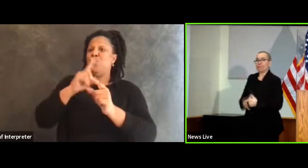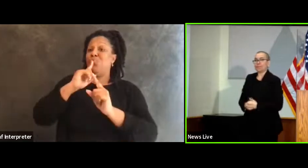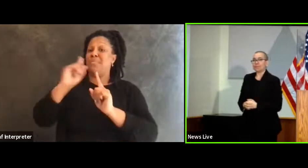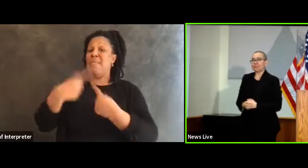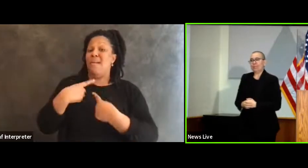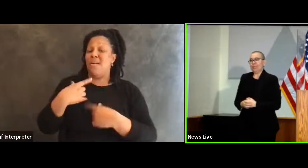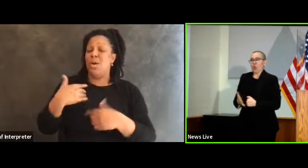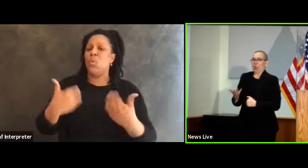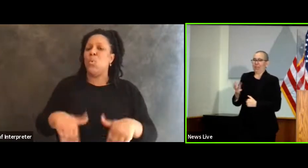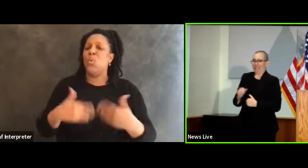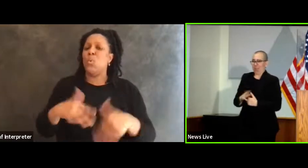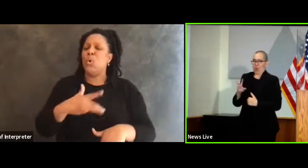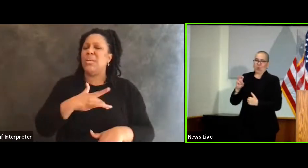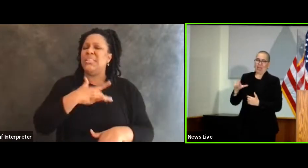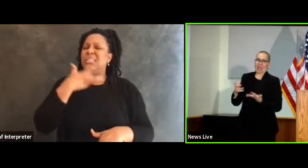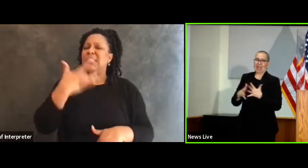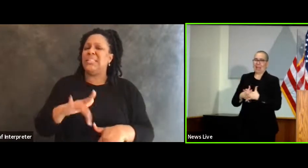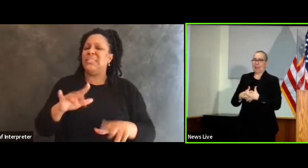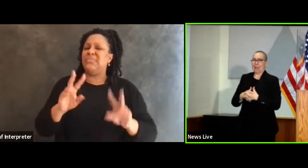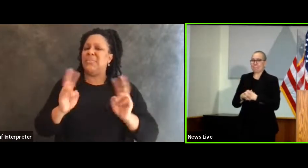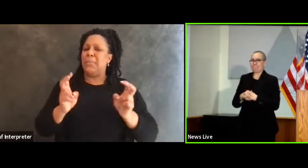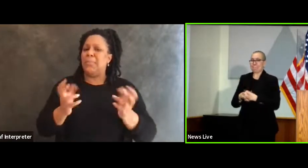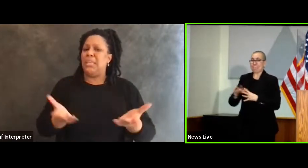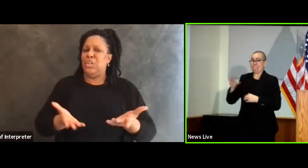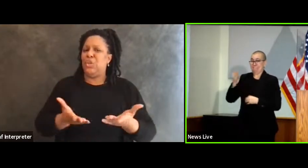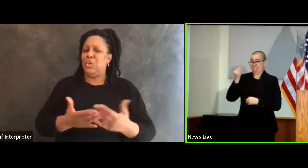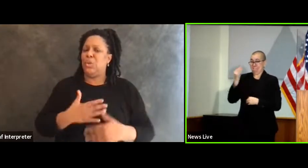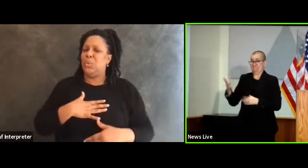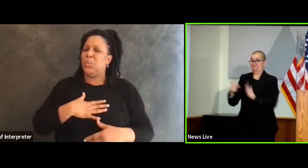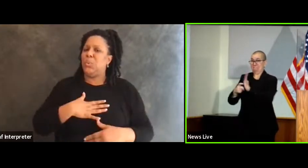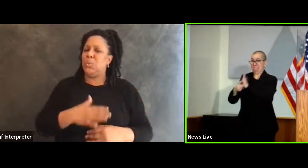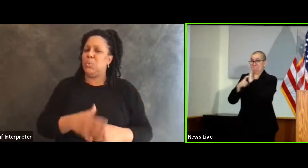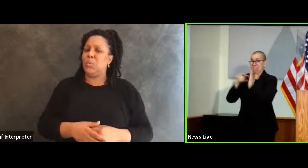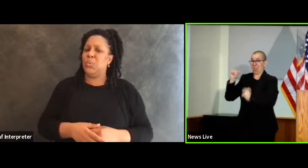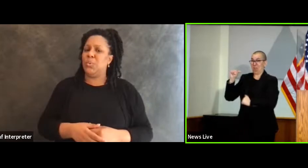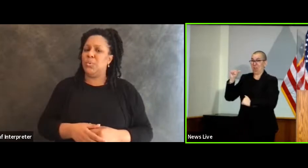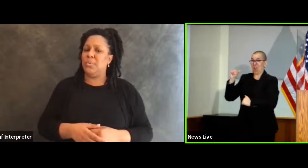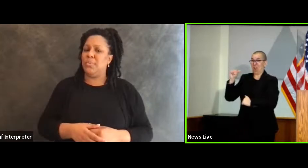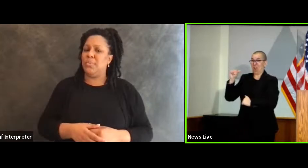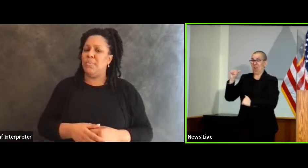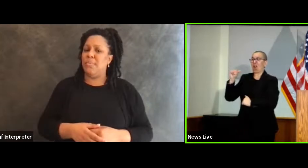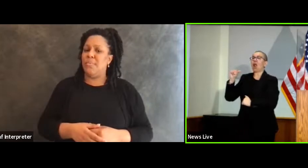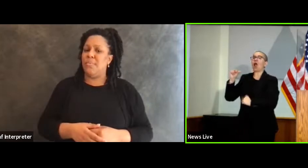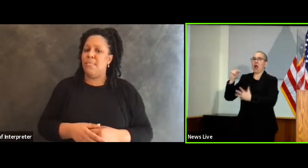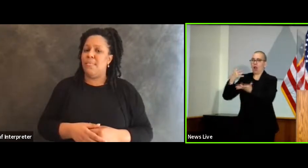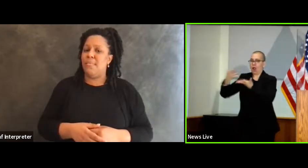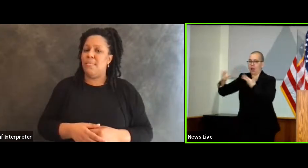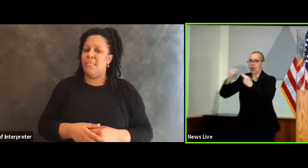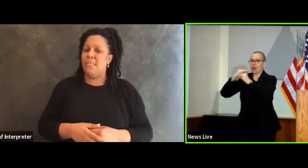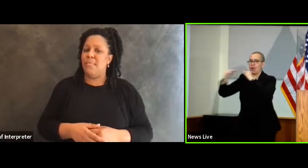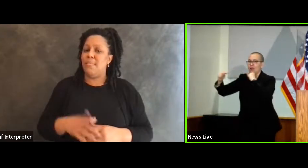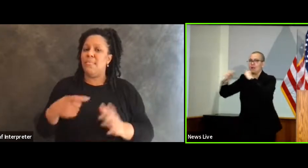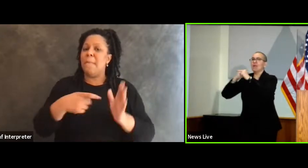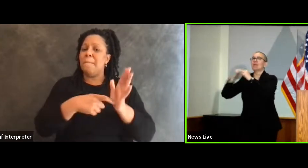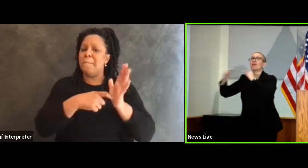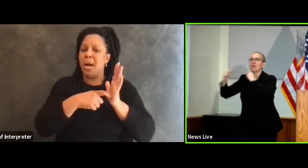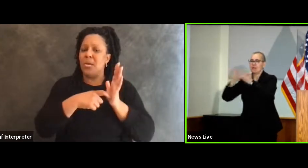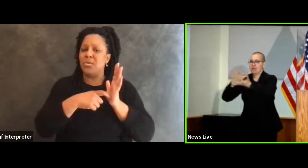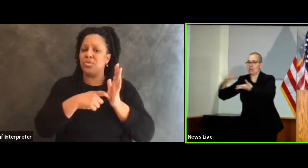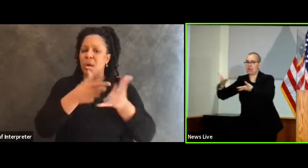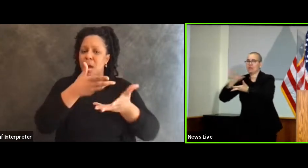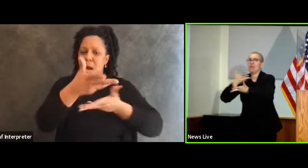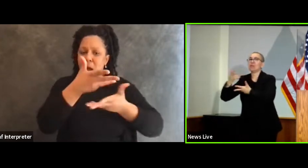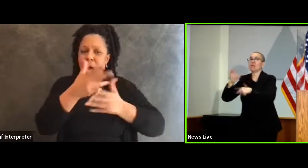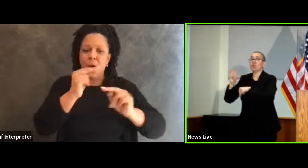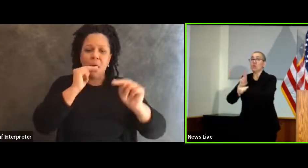this room, and it's mandatory binding arbitration. And he used it as an example with Derek Chauvin